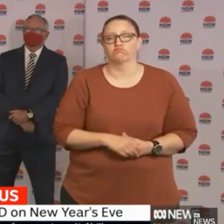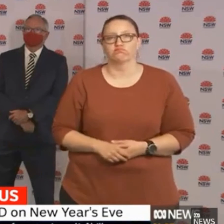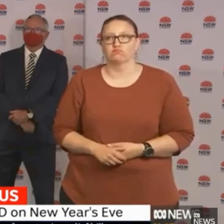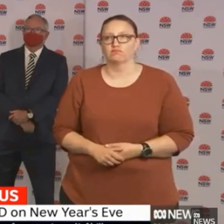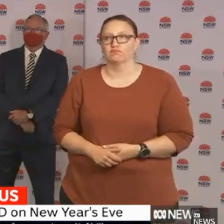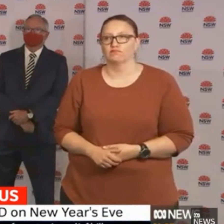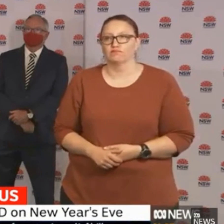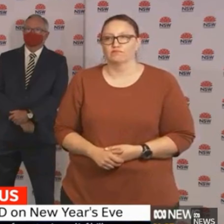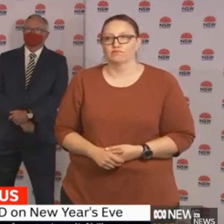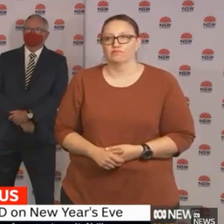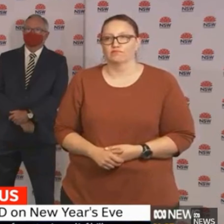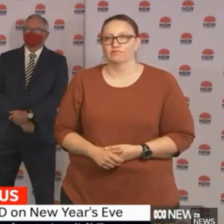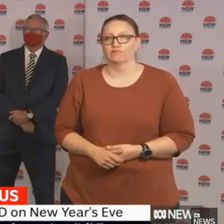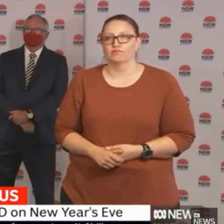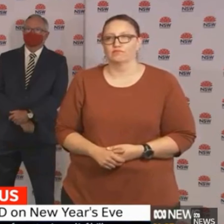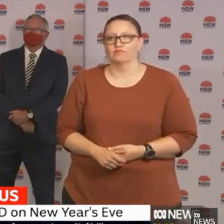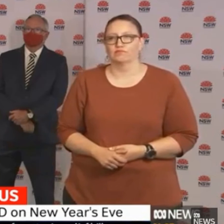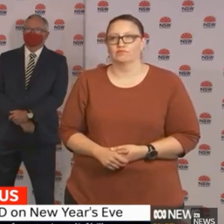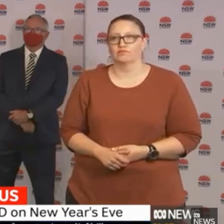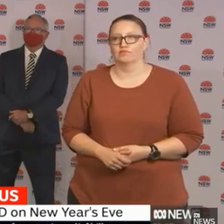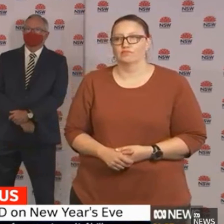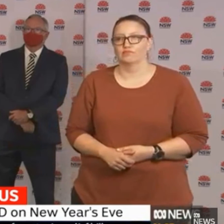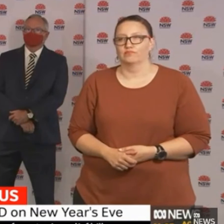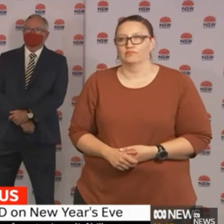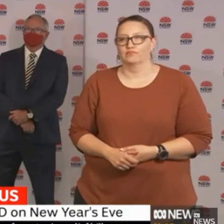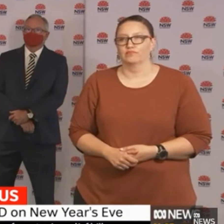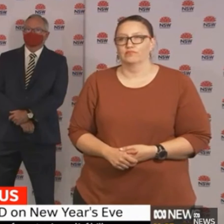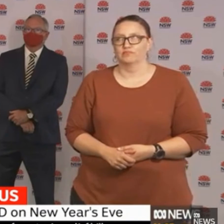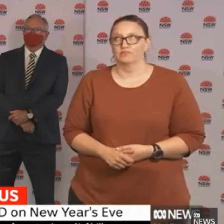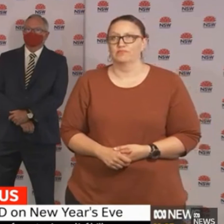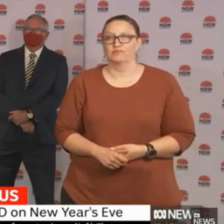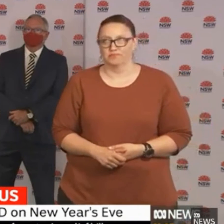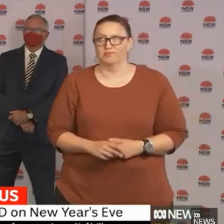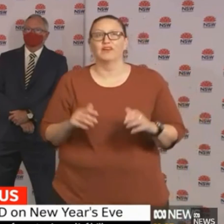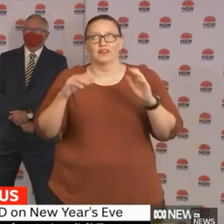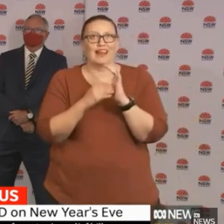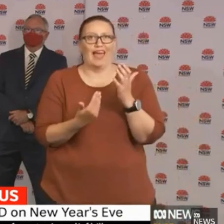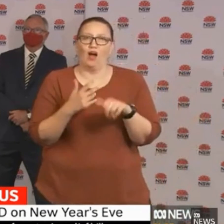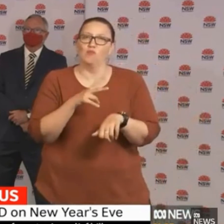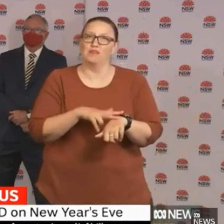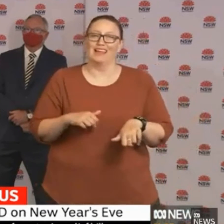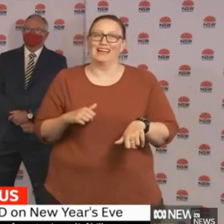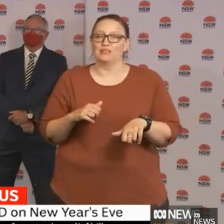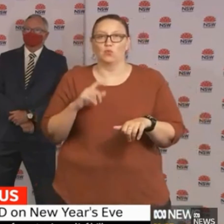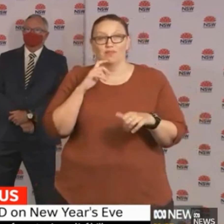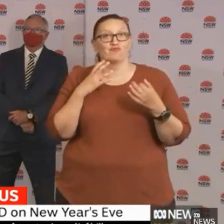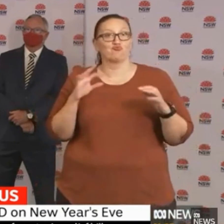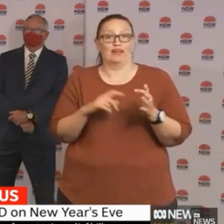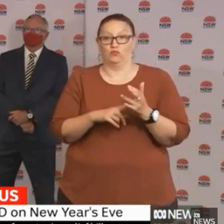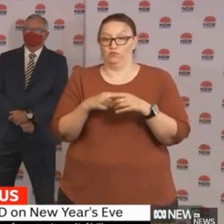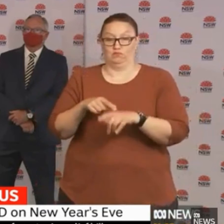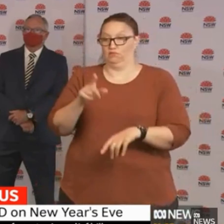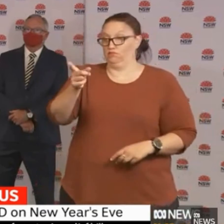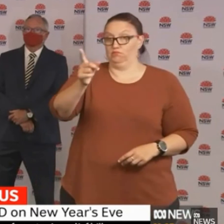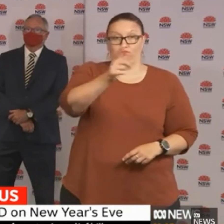tough, but this also means there's more police freed up to monitor compliance. If you're at a pub in the CBD on New Year's